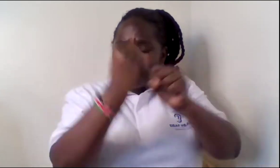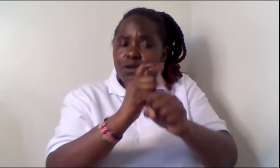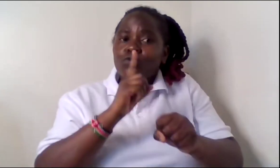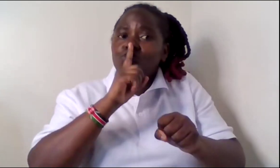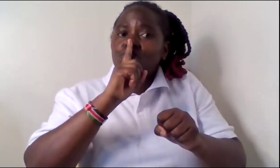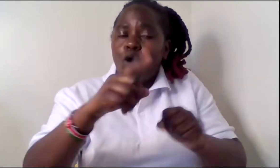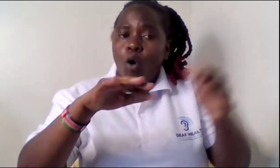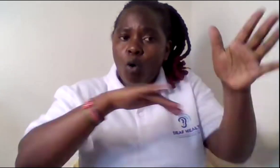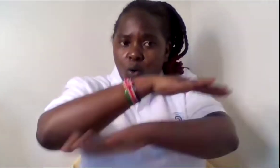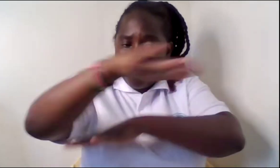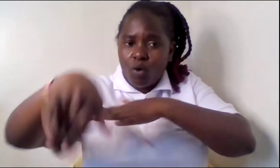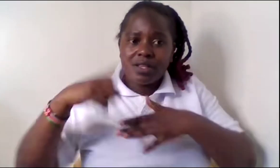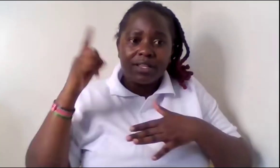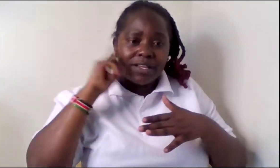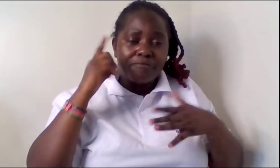the presentation is clear. Thank you.